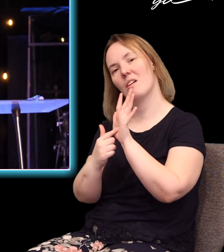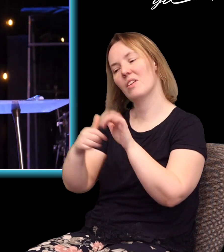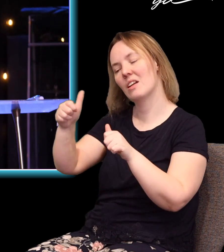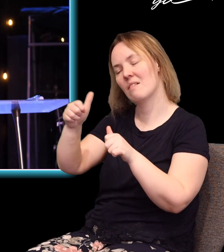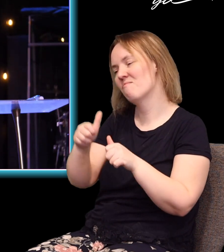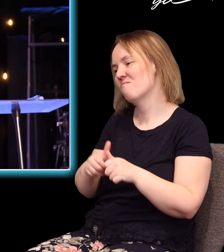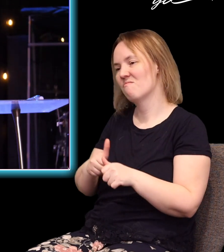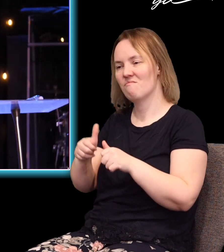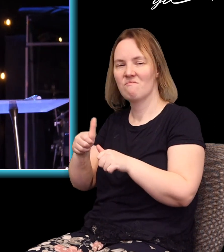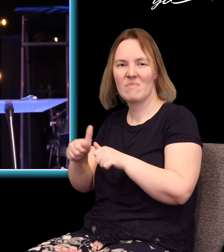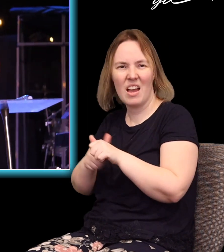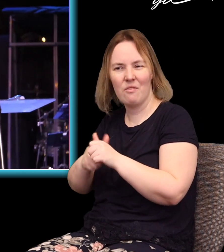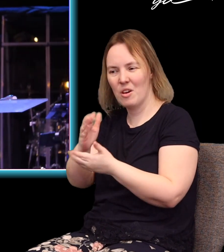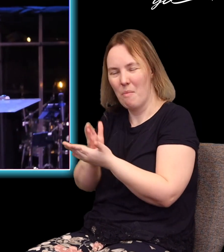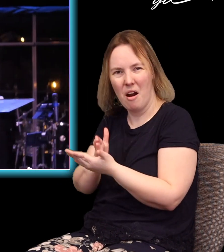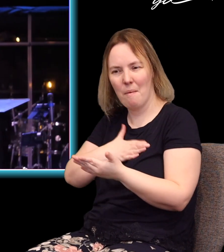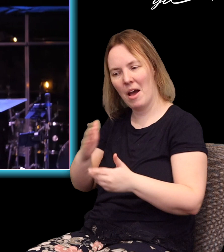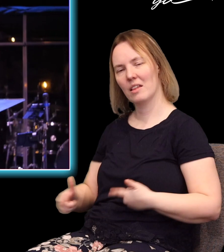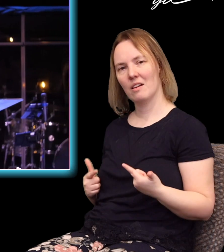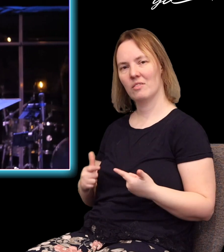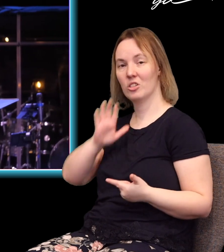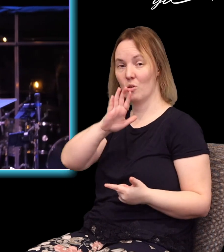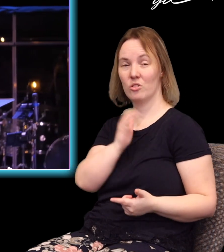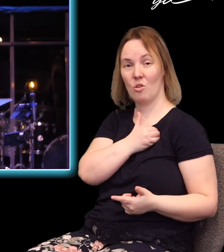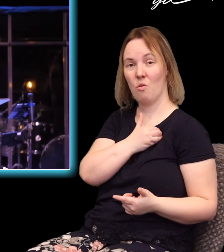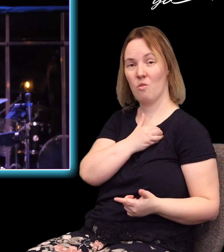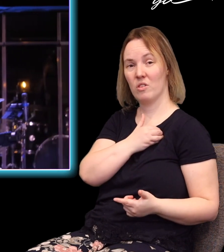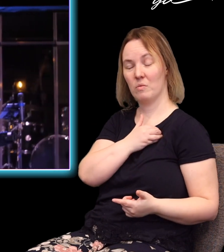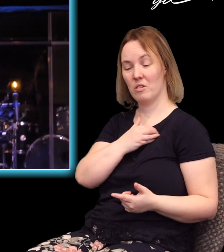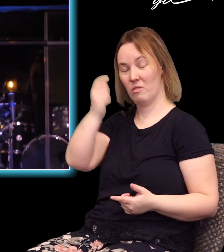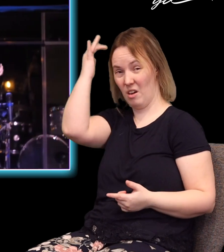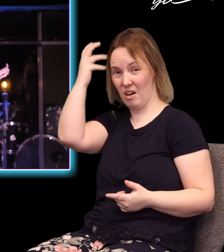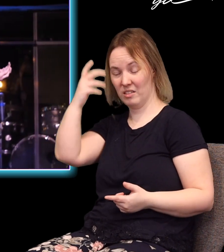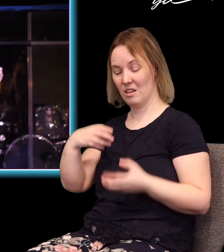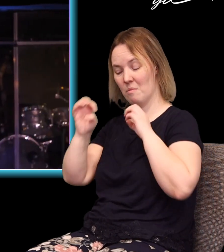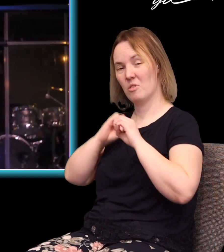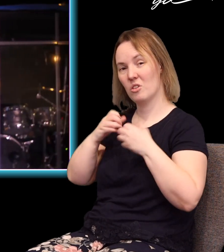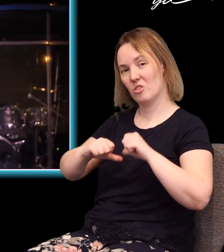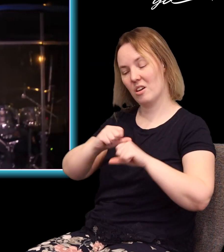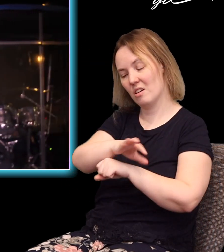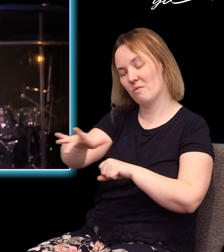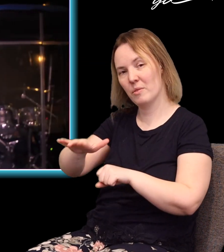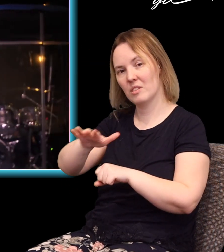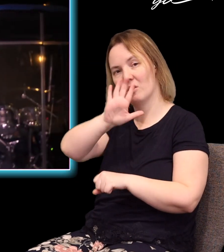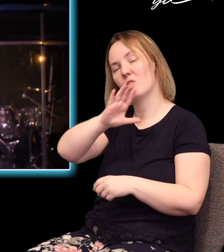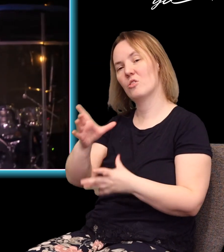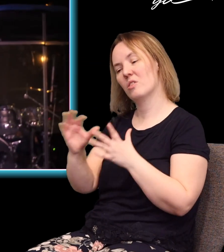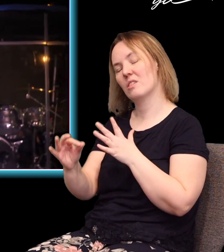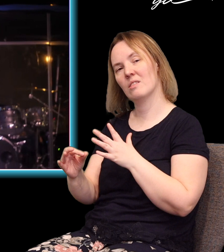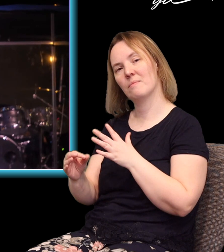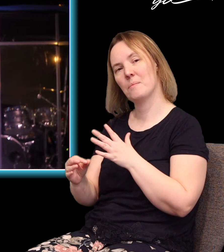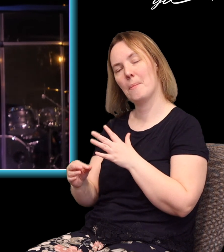himself in every part of my life. Your soul is where your thoughts and your emotions try to influence